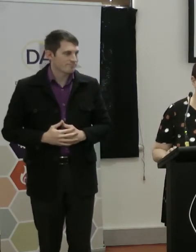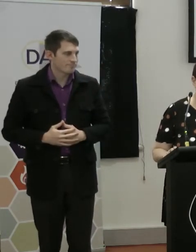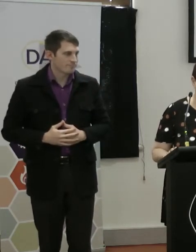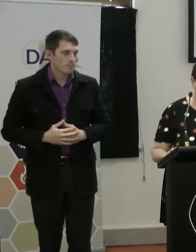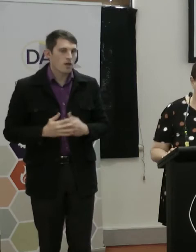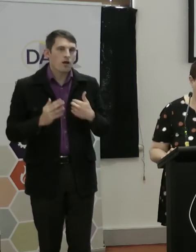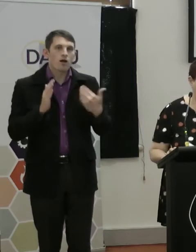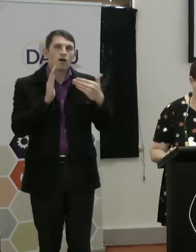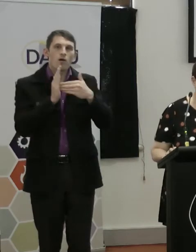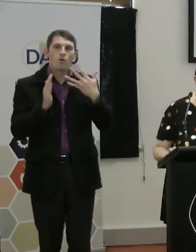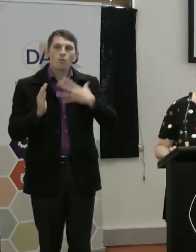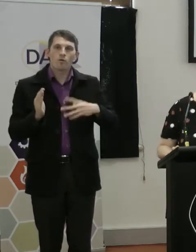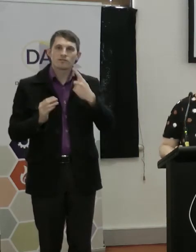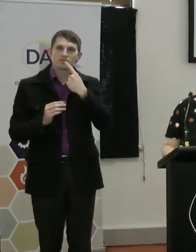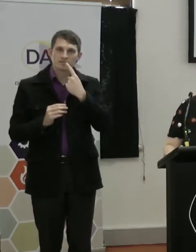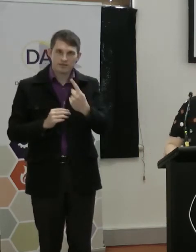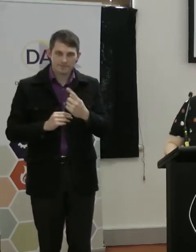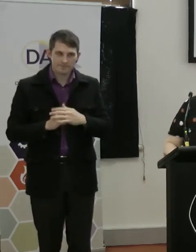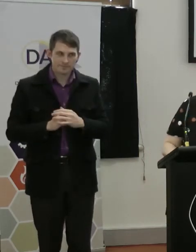want to say, in relation to the